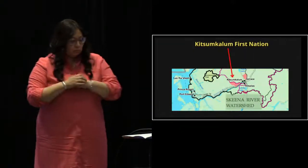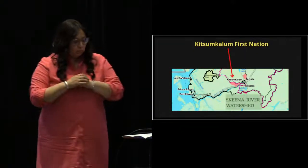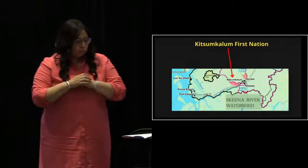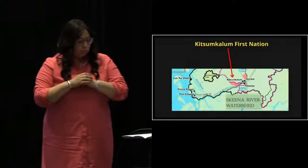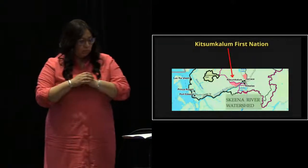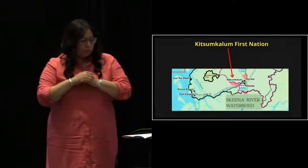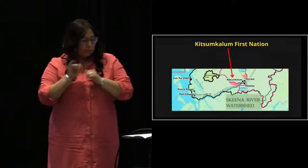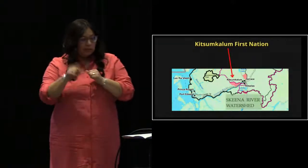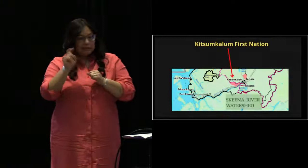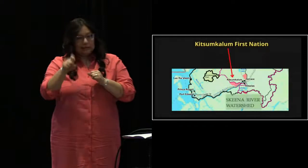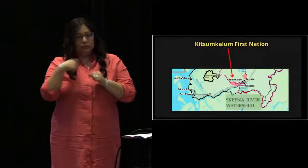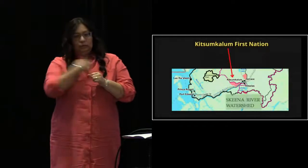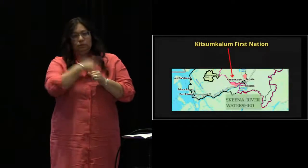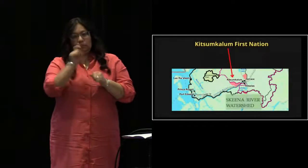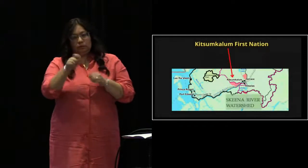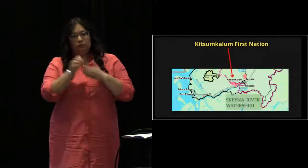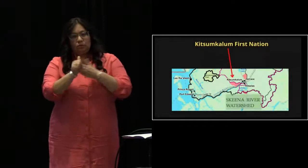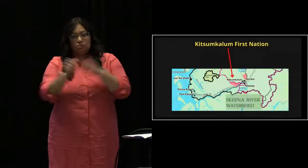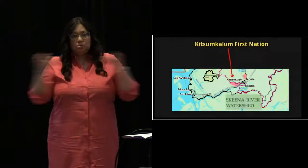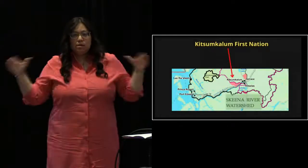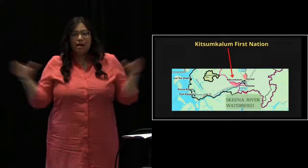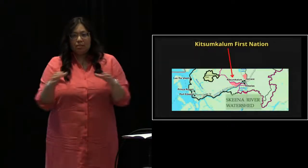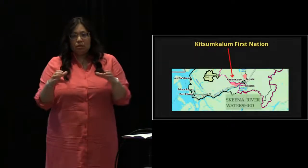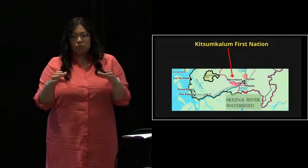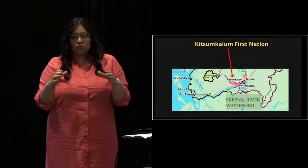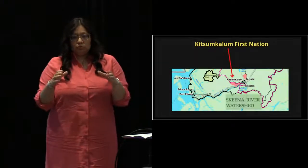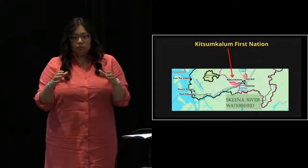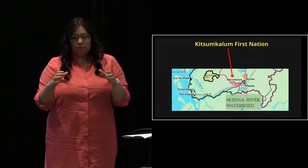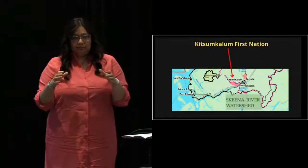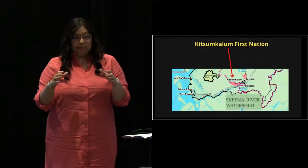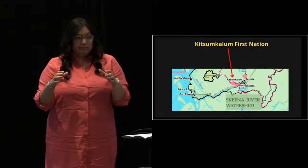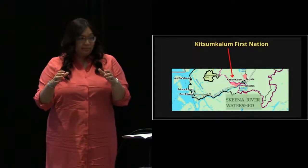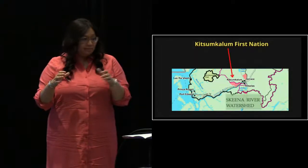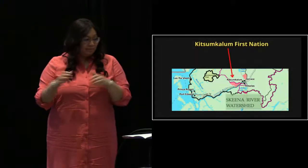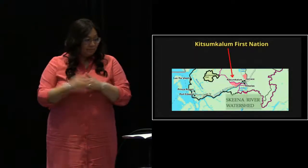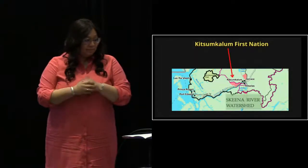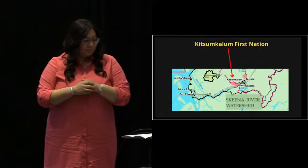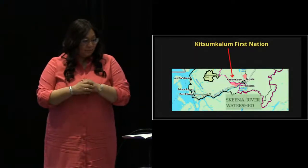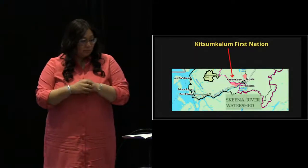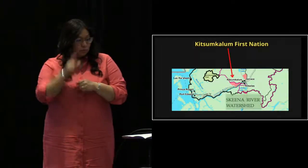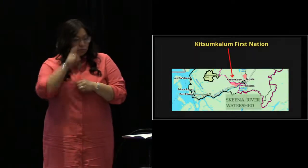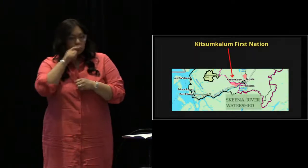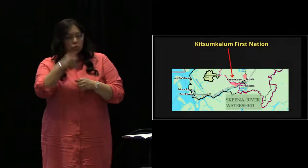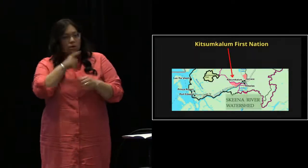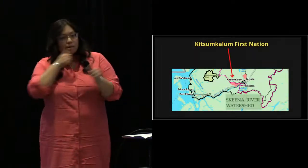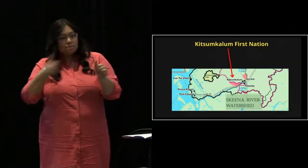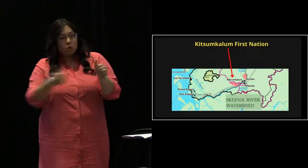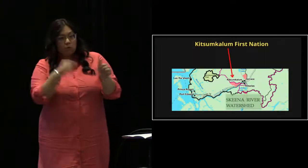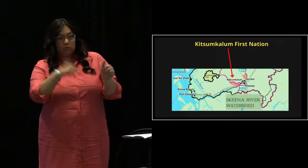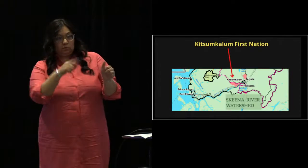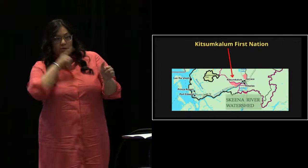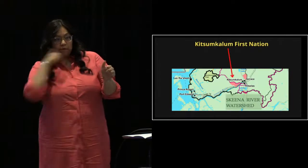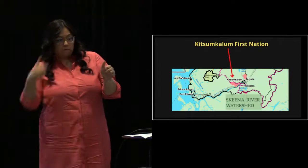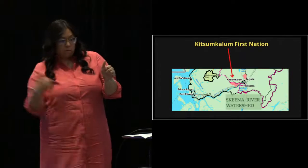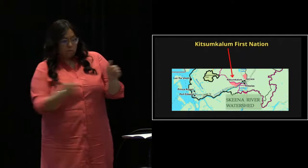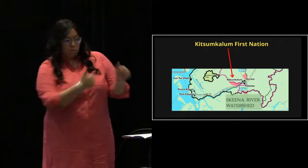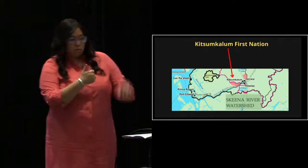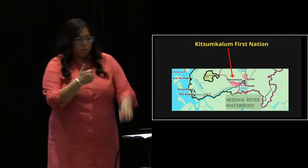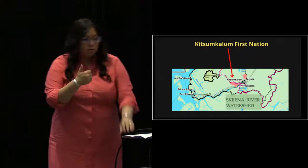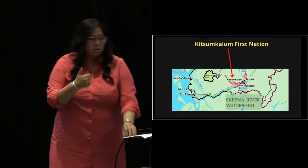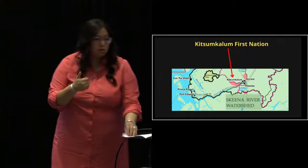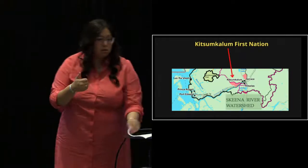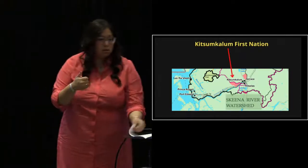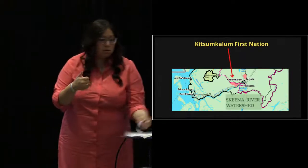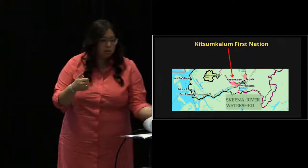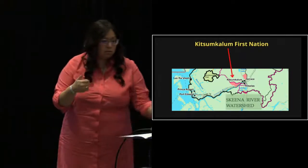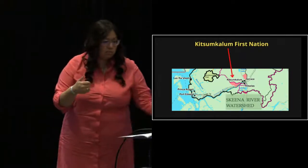to my community so they remember. They need a leader to bring them together, and that is what the Accessible BC Act has